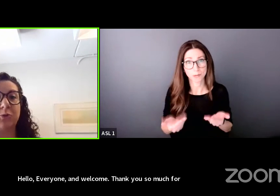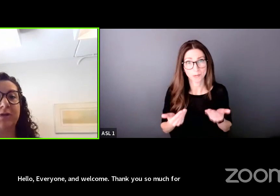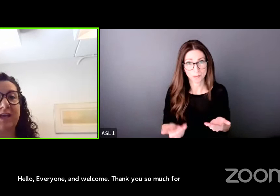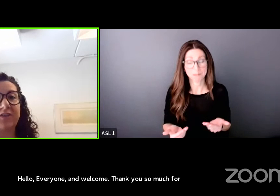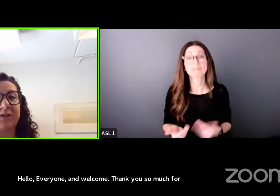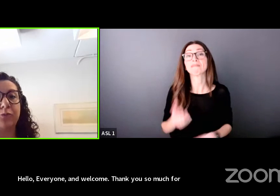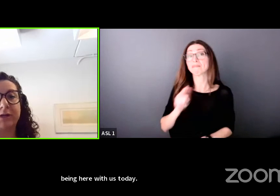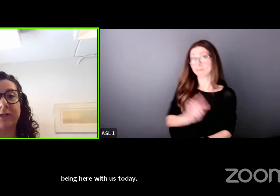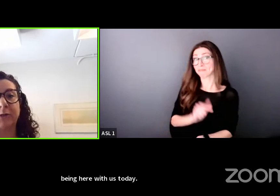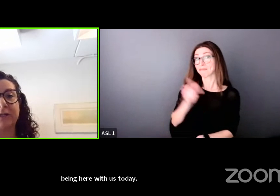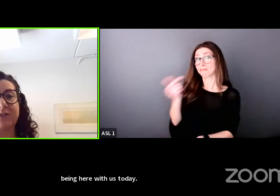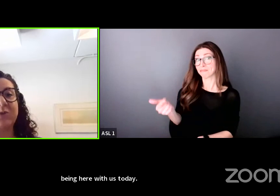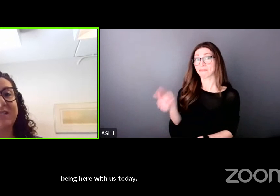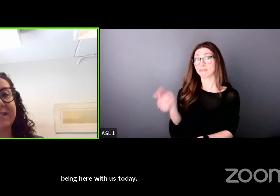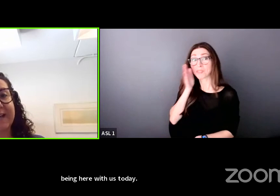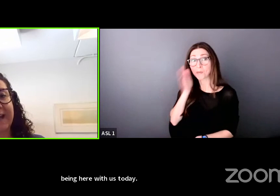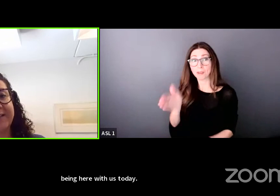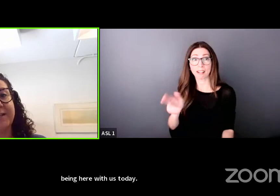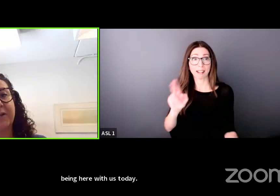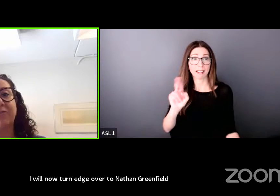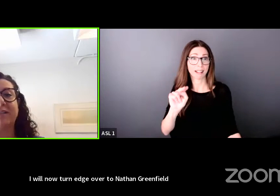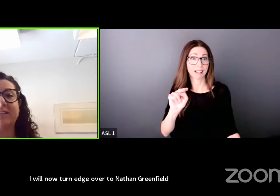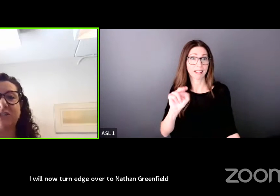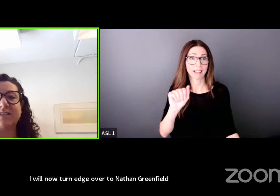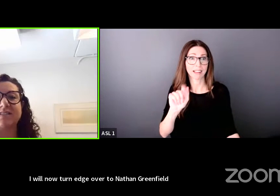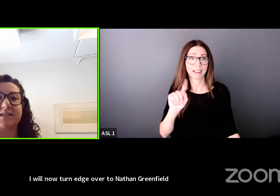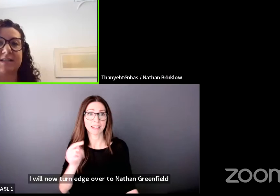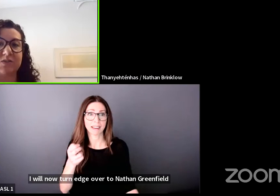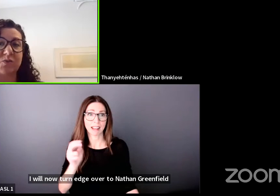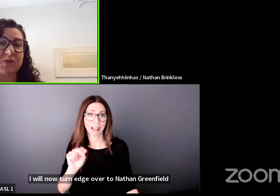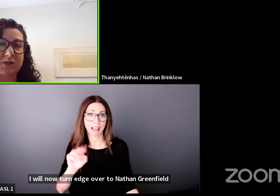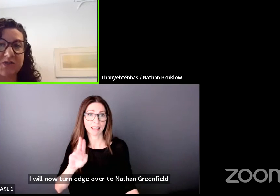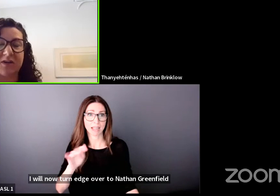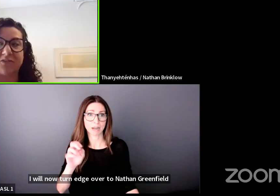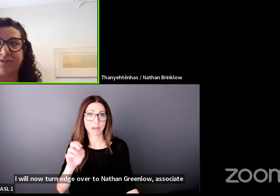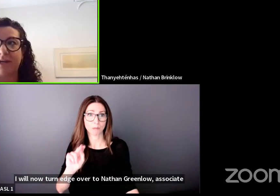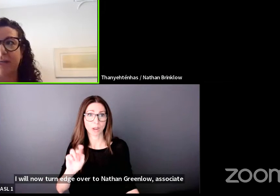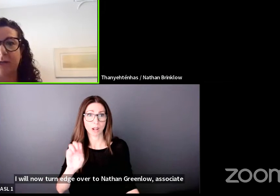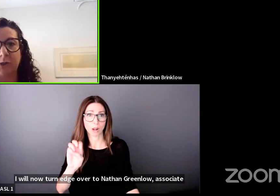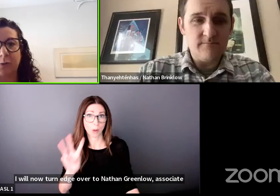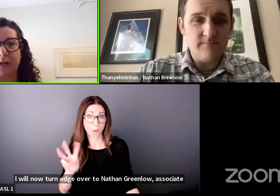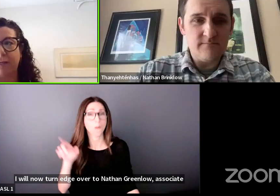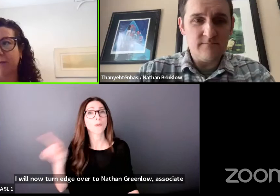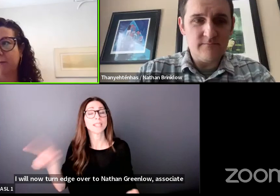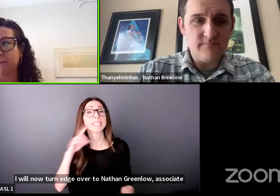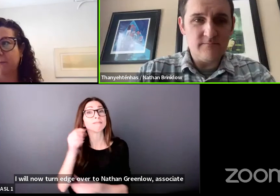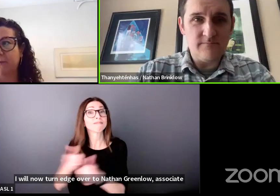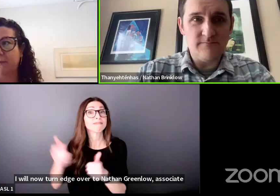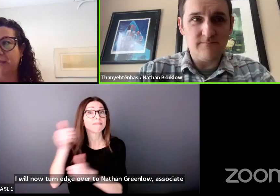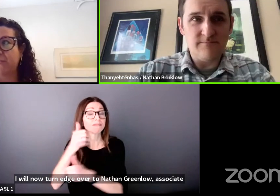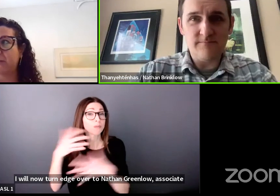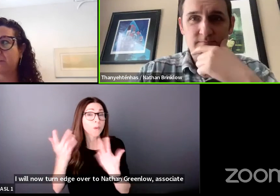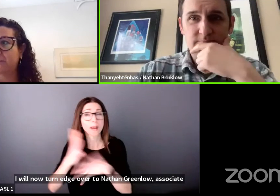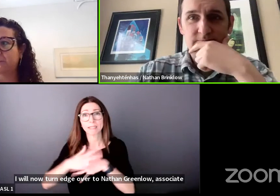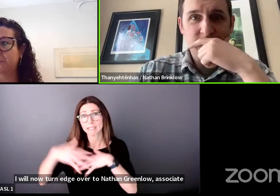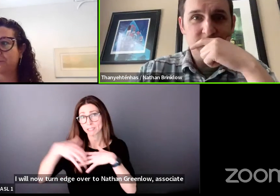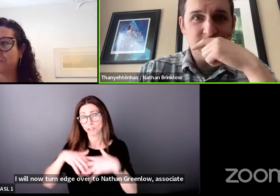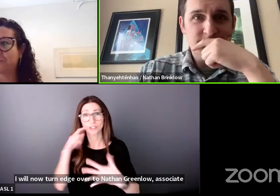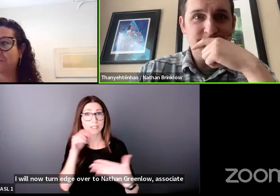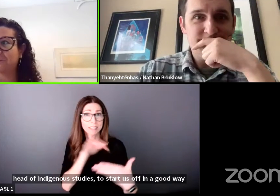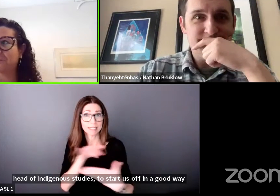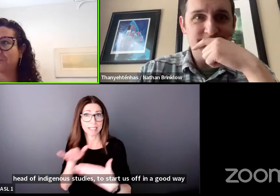over to Nathan Brinklow, Associate Head of Indigenous Studies, to start us off in a good way. Nathan?